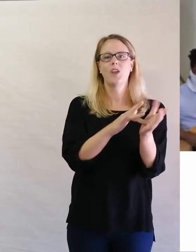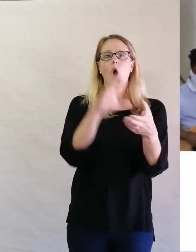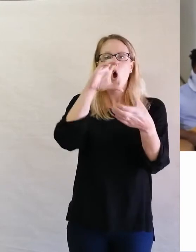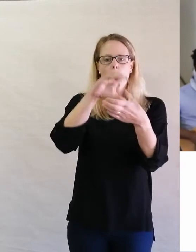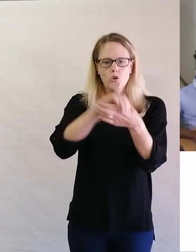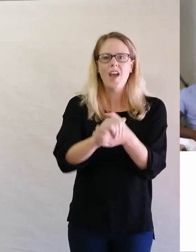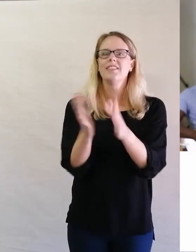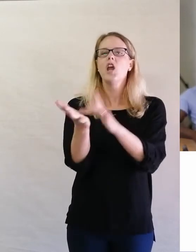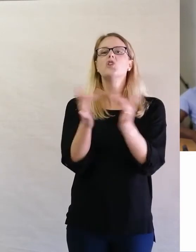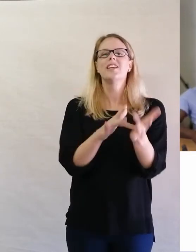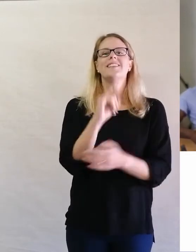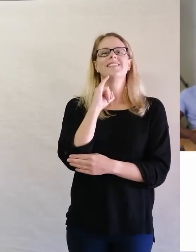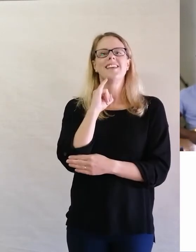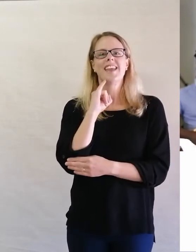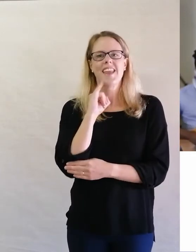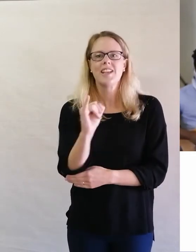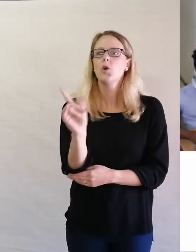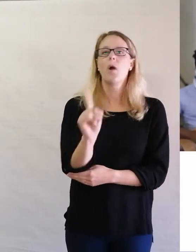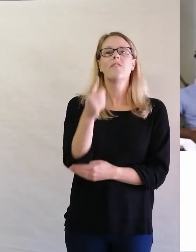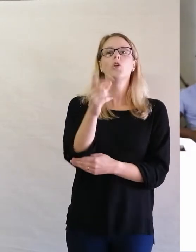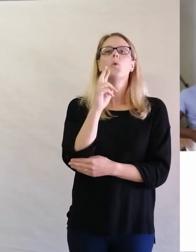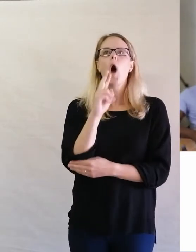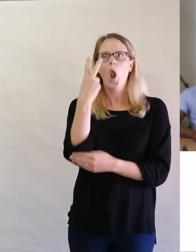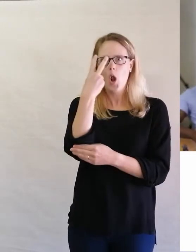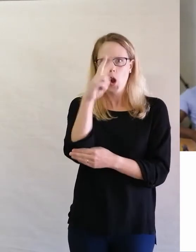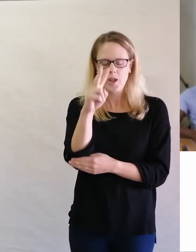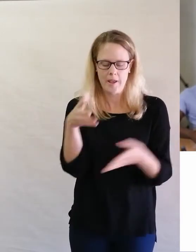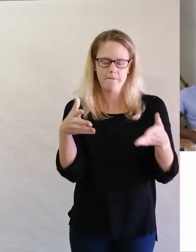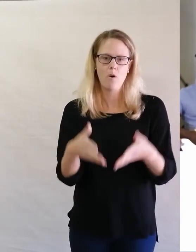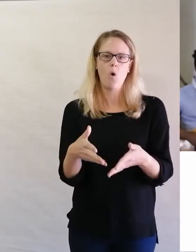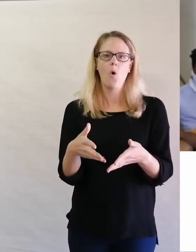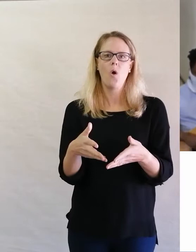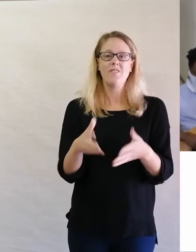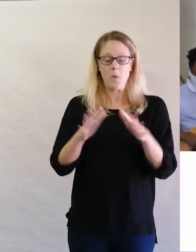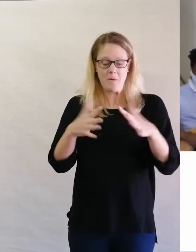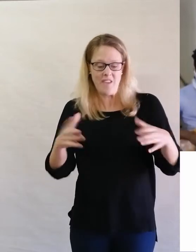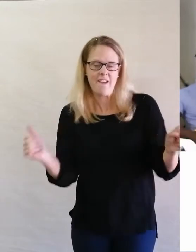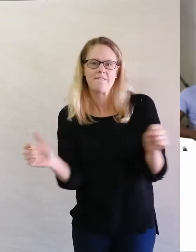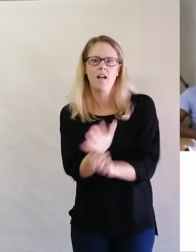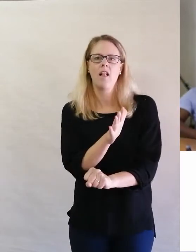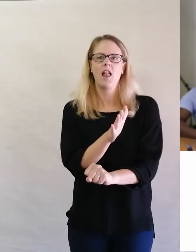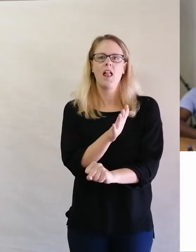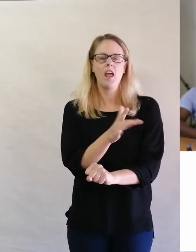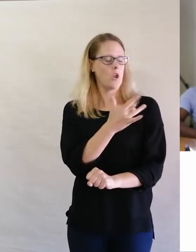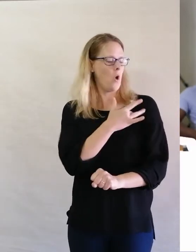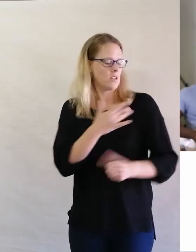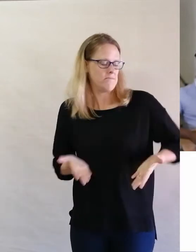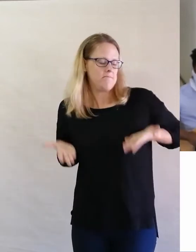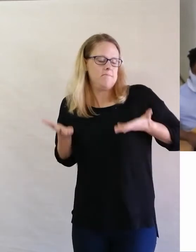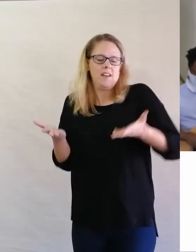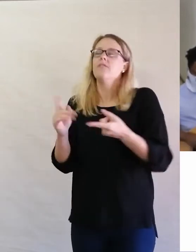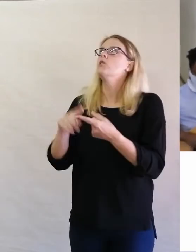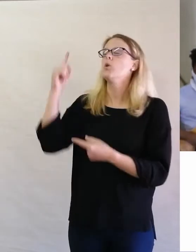Jesus really is the thing that you're looking for. If you are fearful this morning, then lift your heart to Jesus,